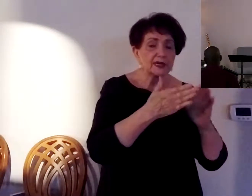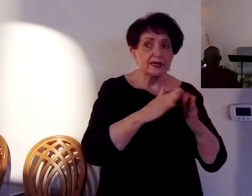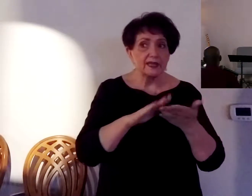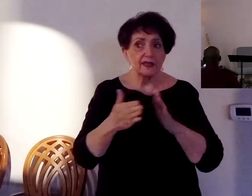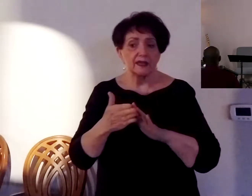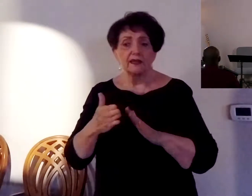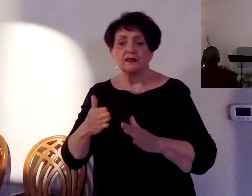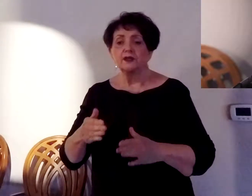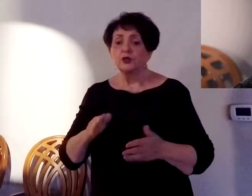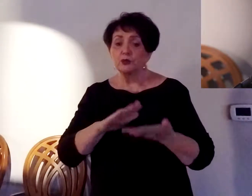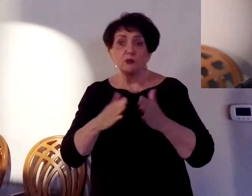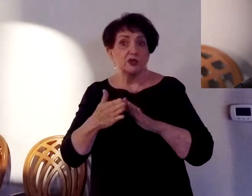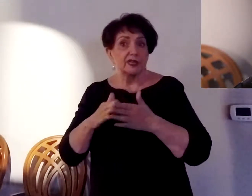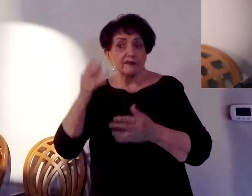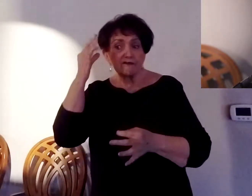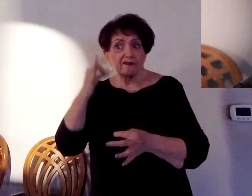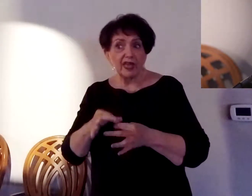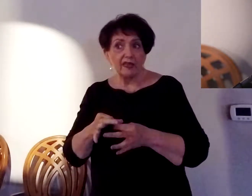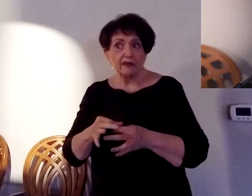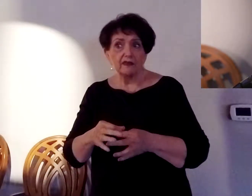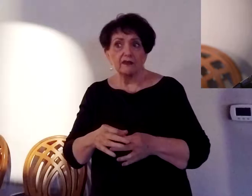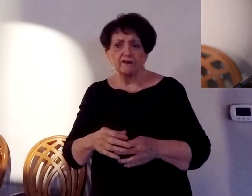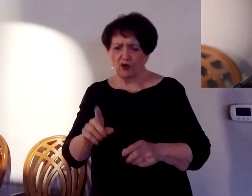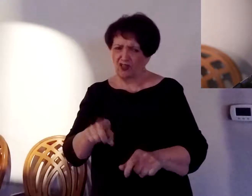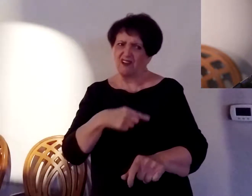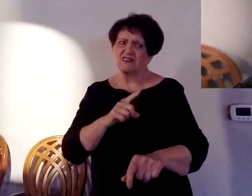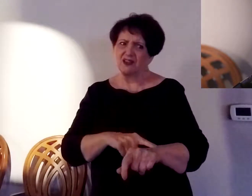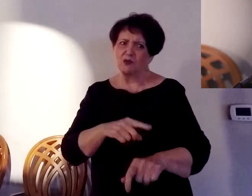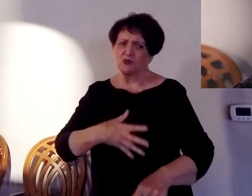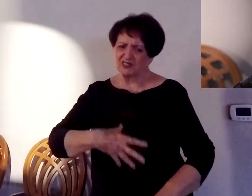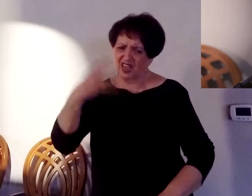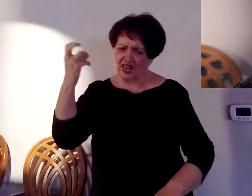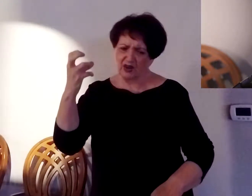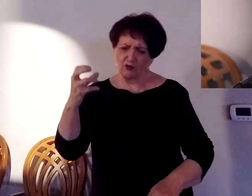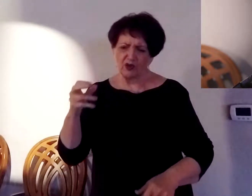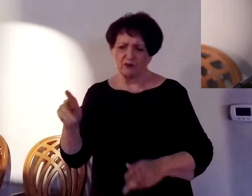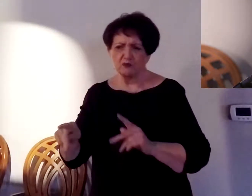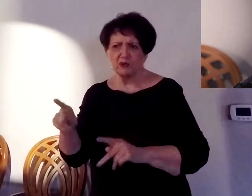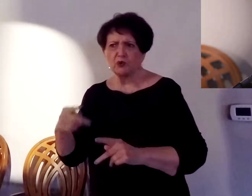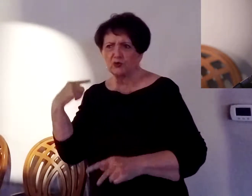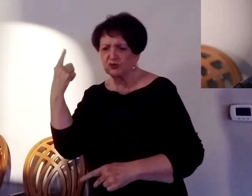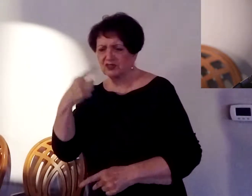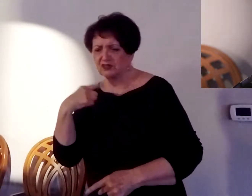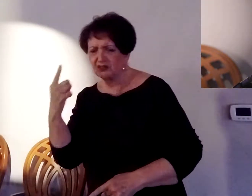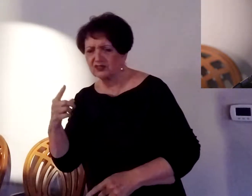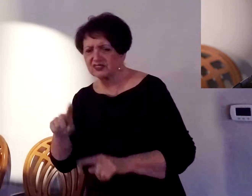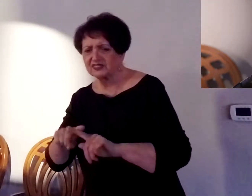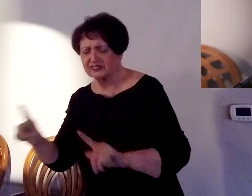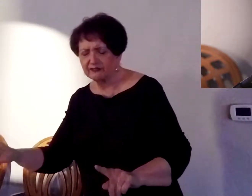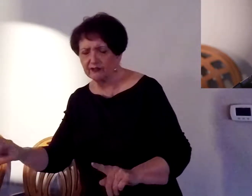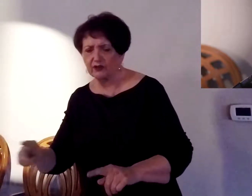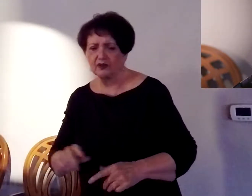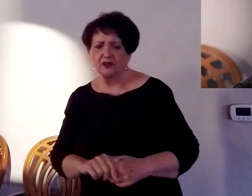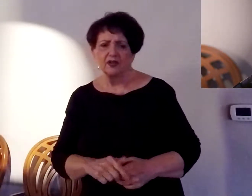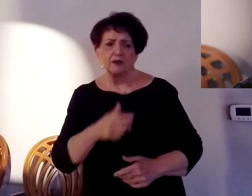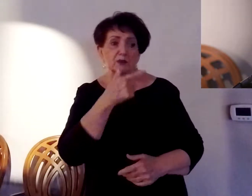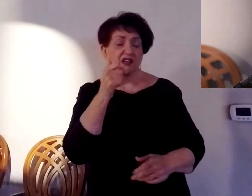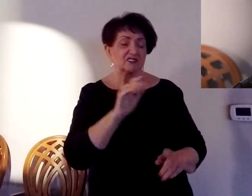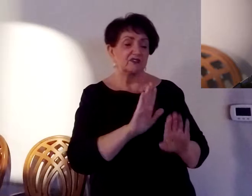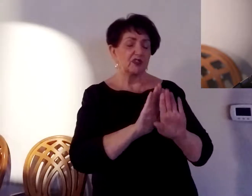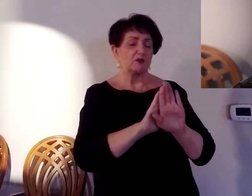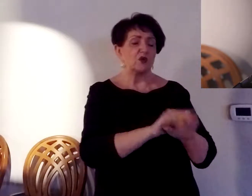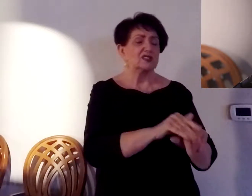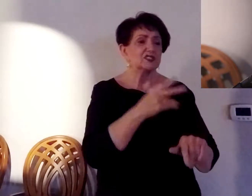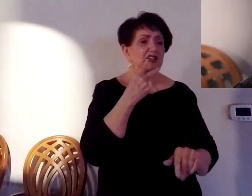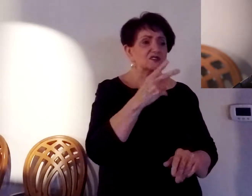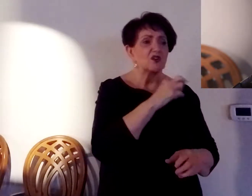faith. And for a long time I was so angry at people who didn't look like me because of the oppression I saw out in the world. But